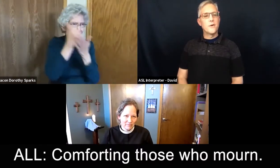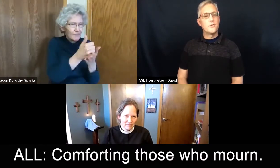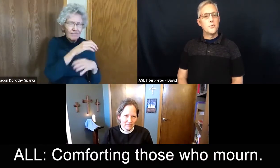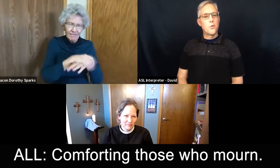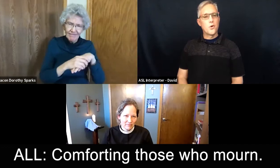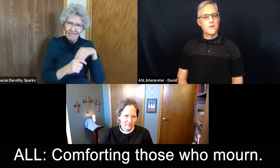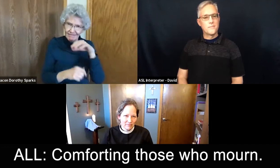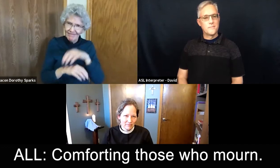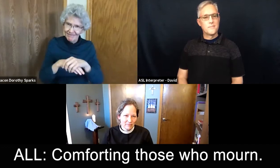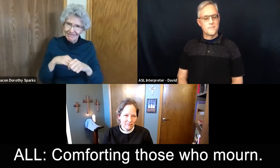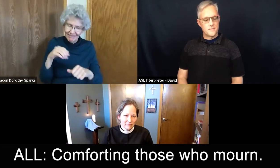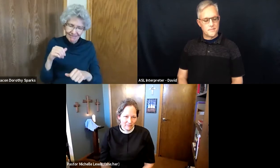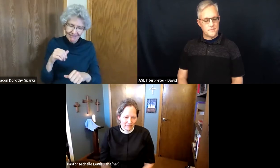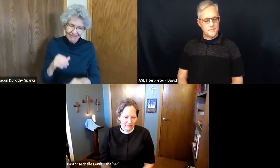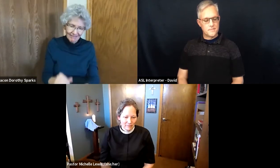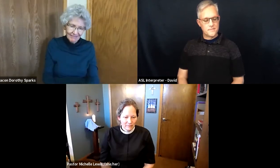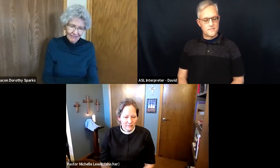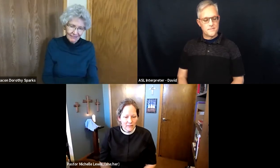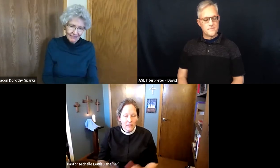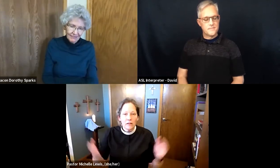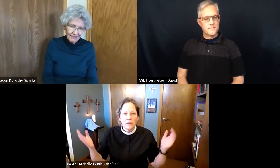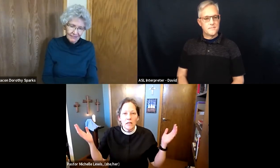Comforting those who mourn.